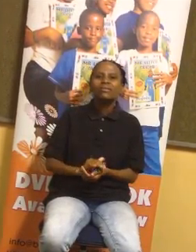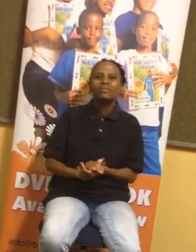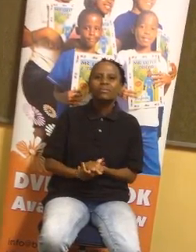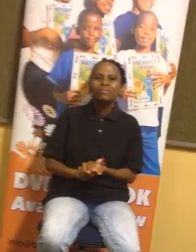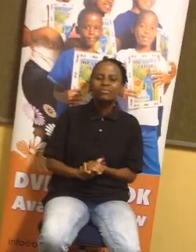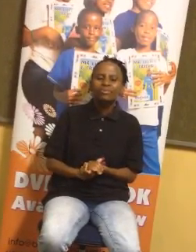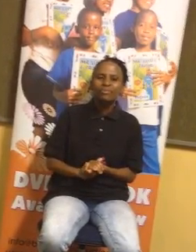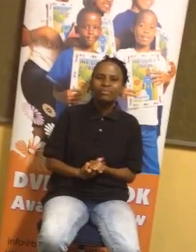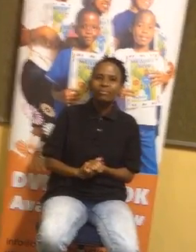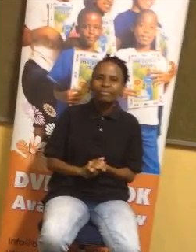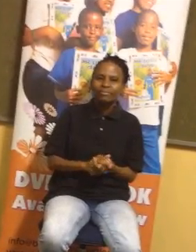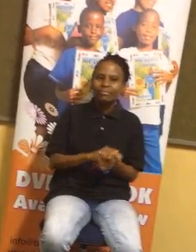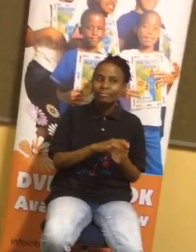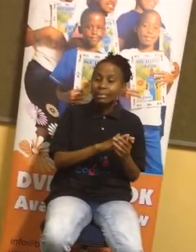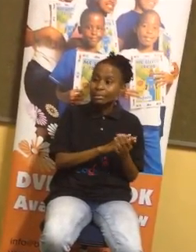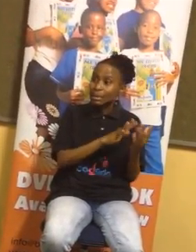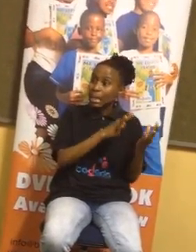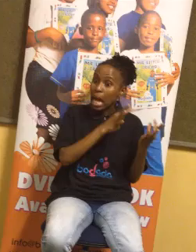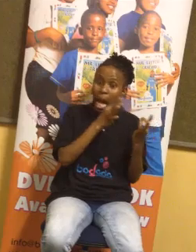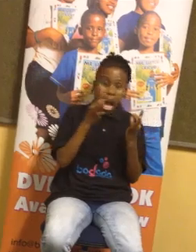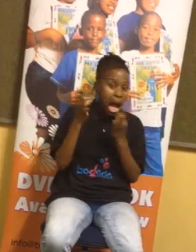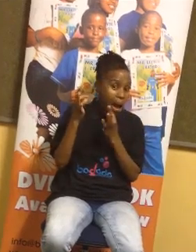Plastic can choke or even suffocate them.